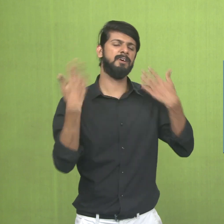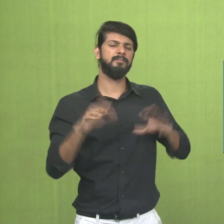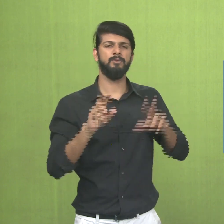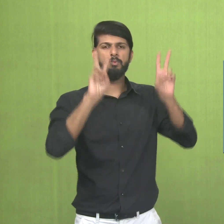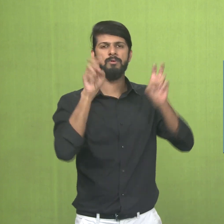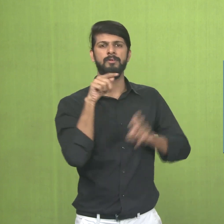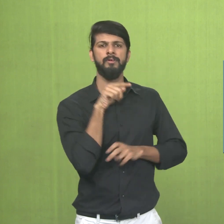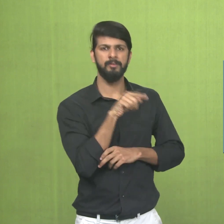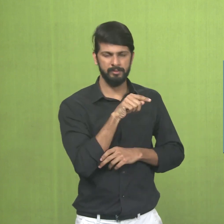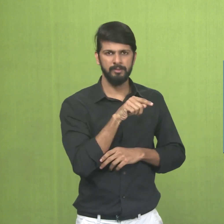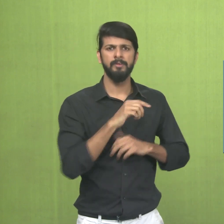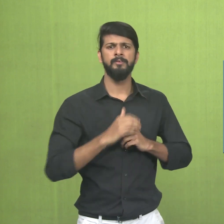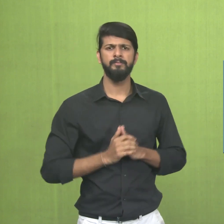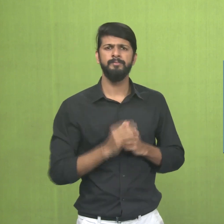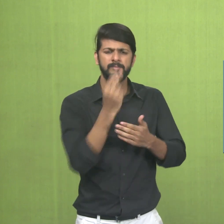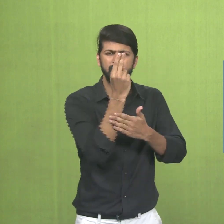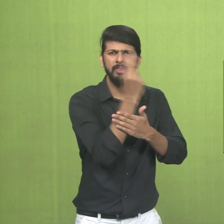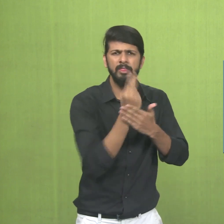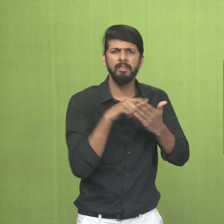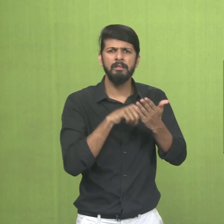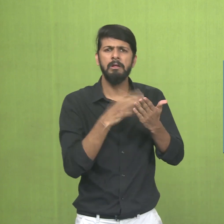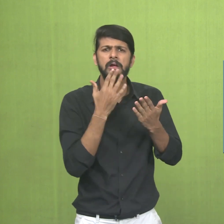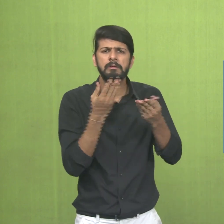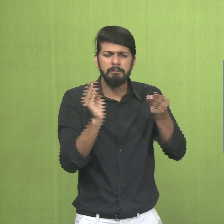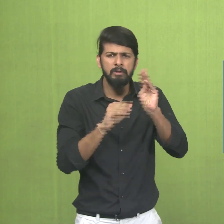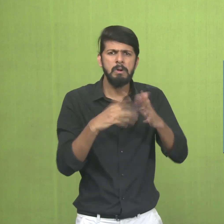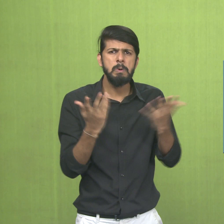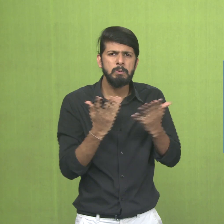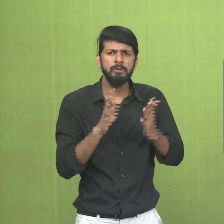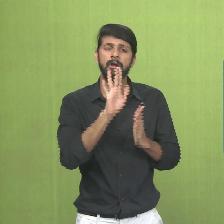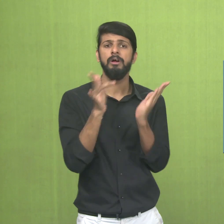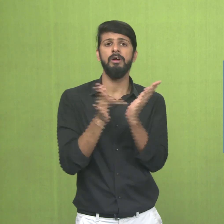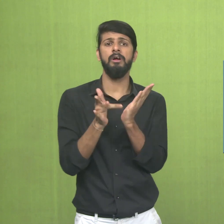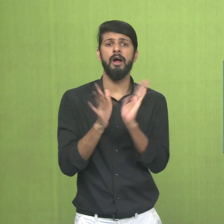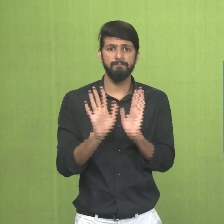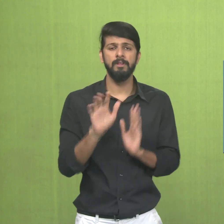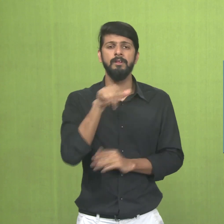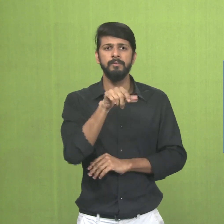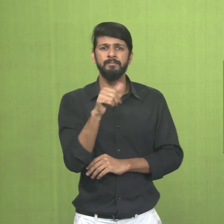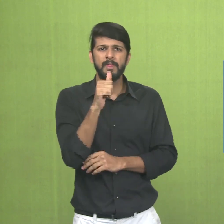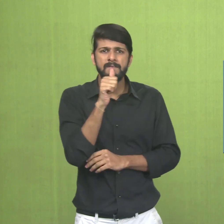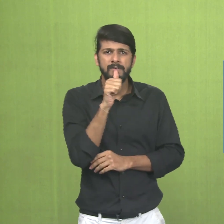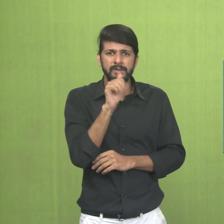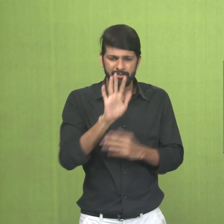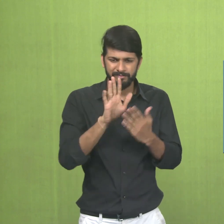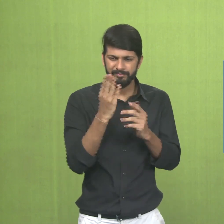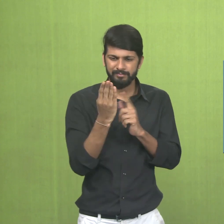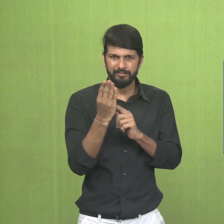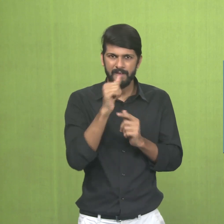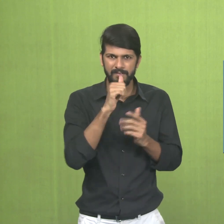Title: Journey's End. The medium of this painting is watercolor wash technique. This